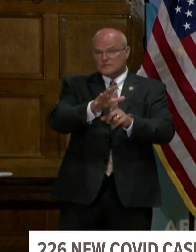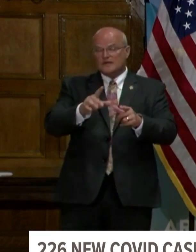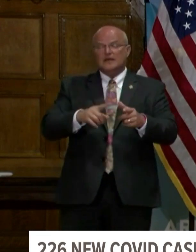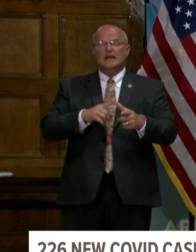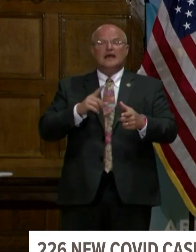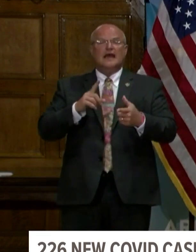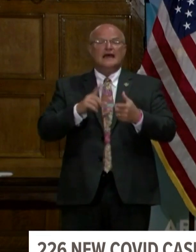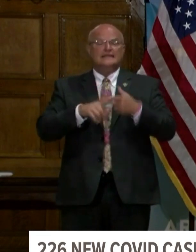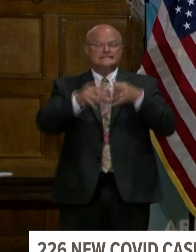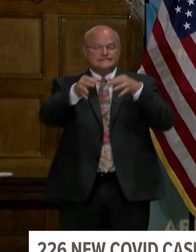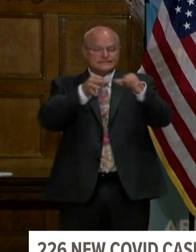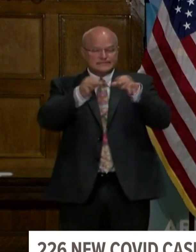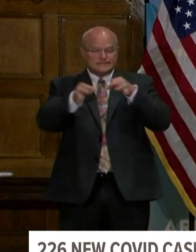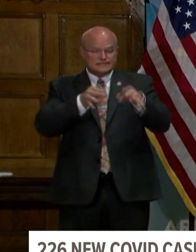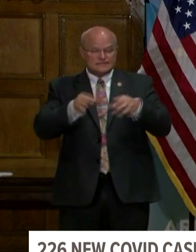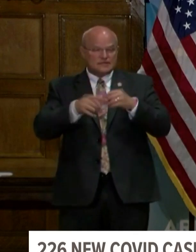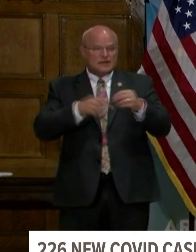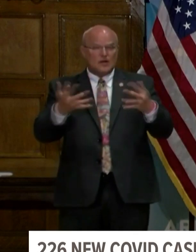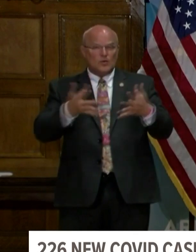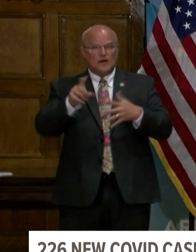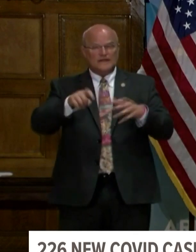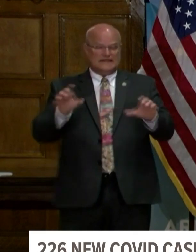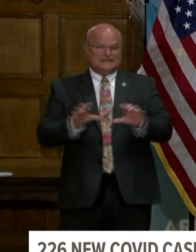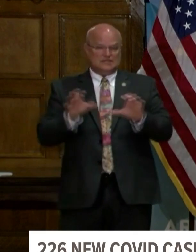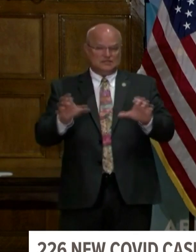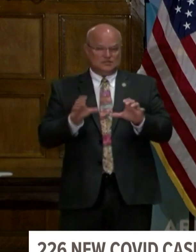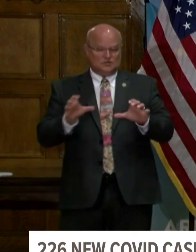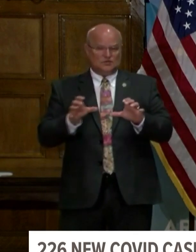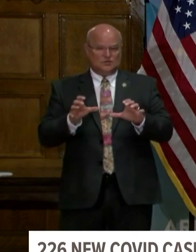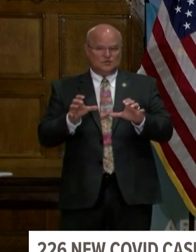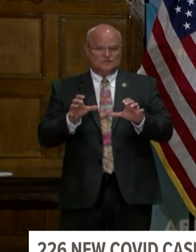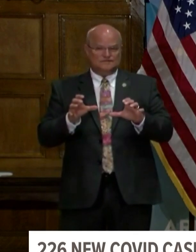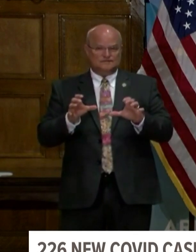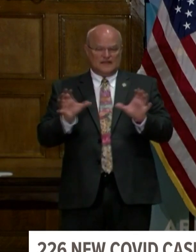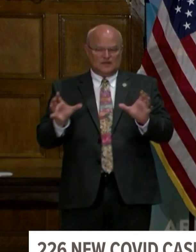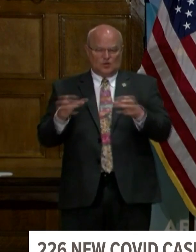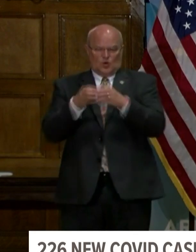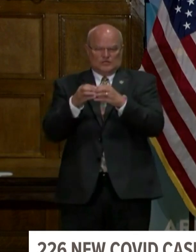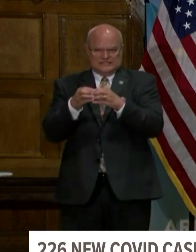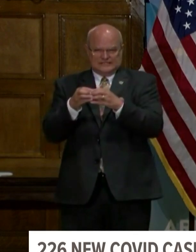and then explain to them about what they need to do the quarantine.